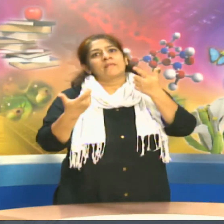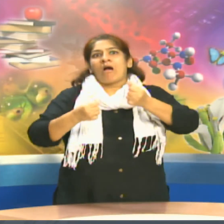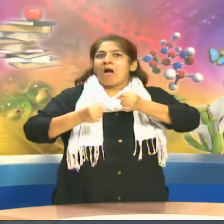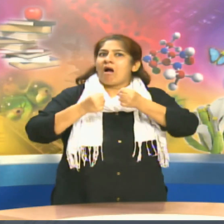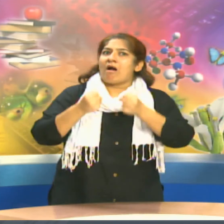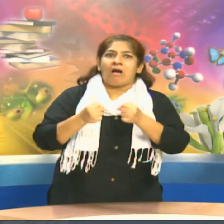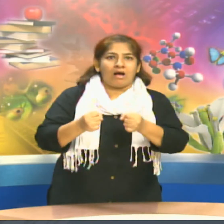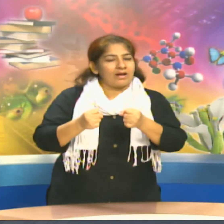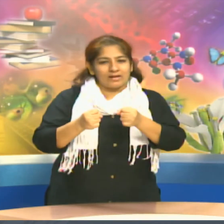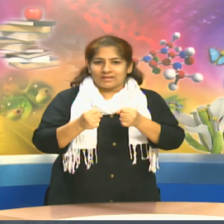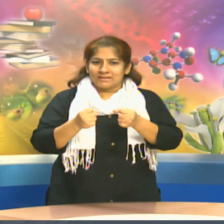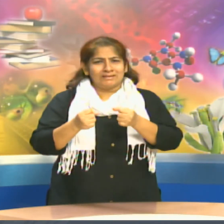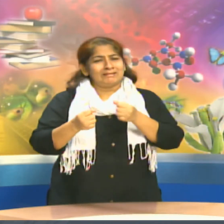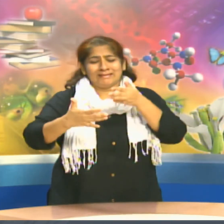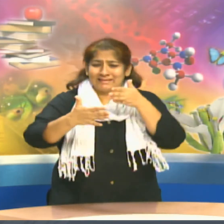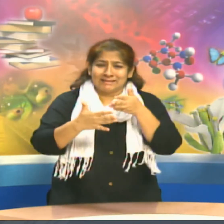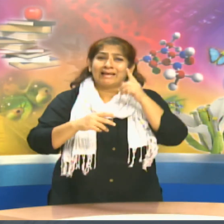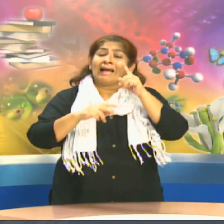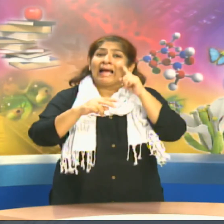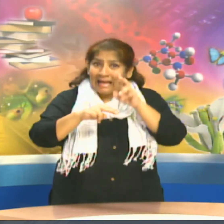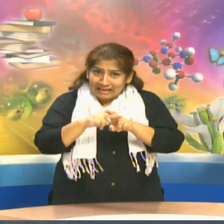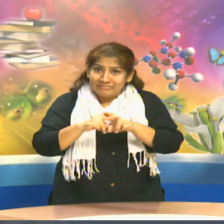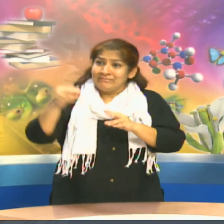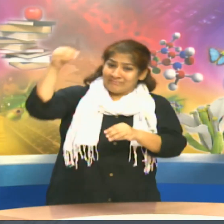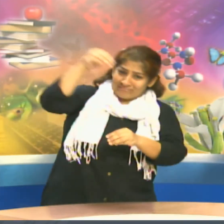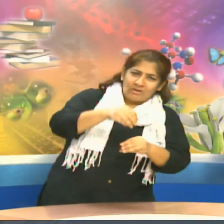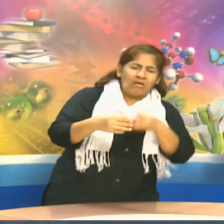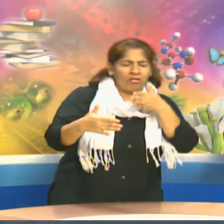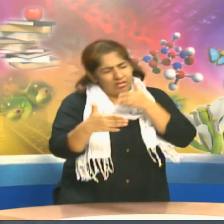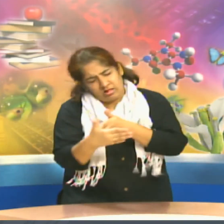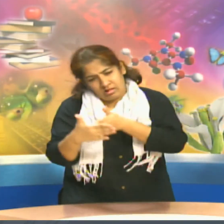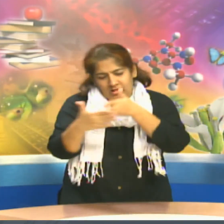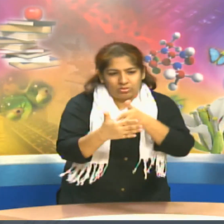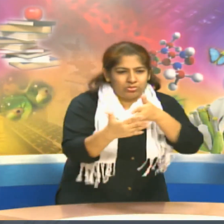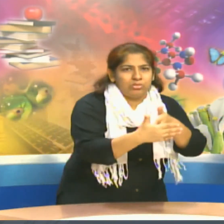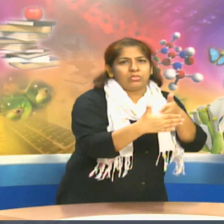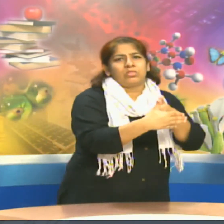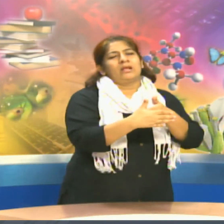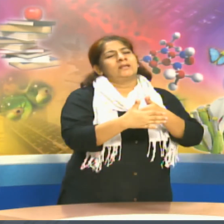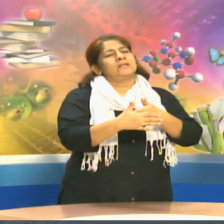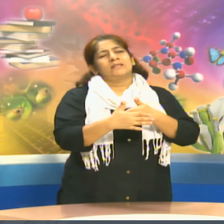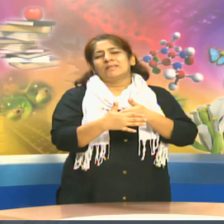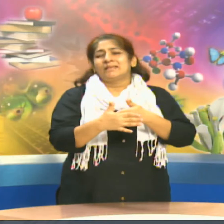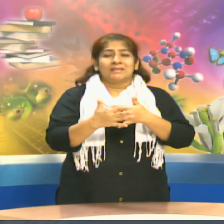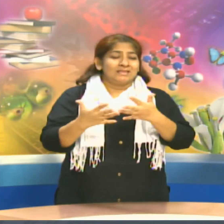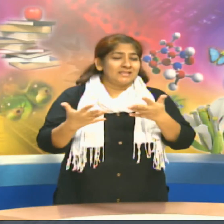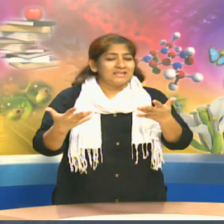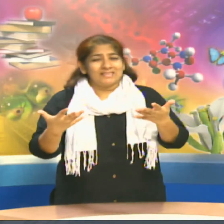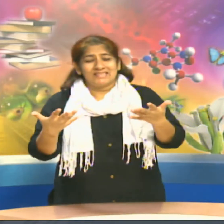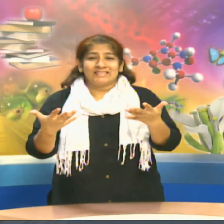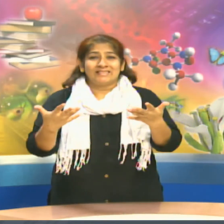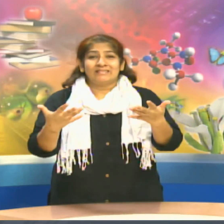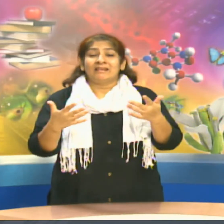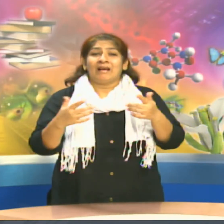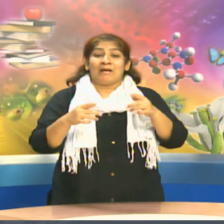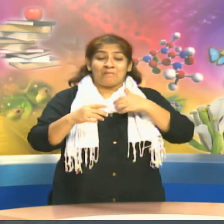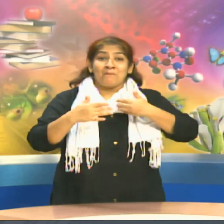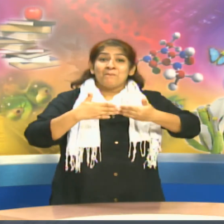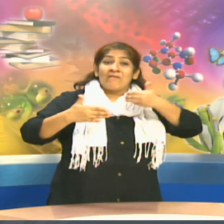put this new idea? That is a limitation. Where should we put this to have